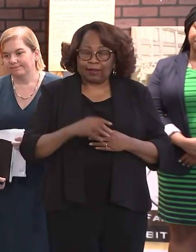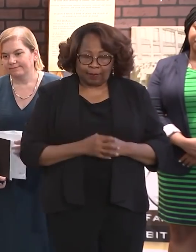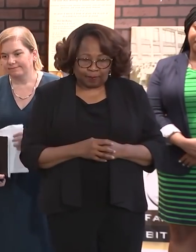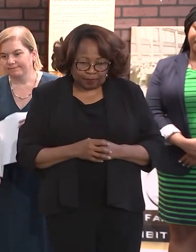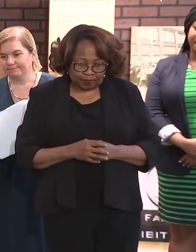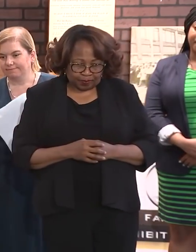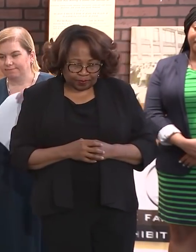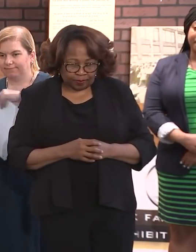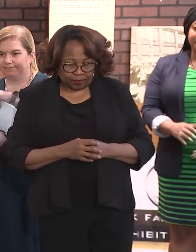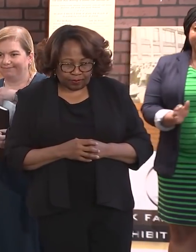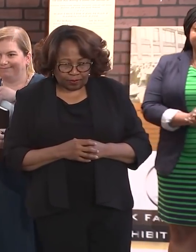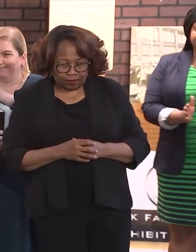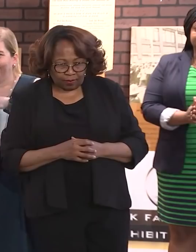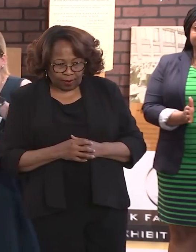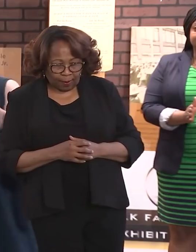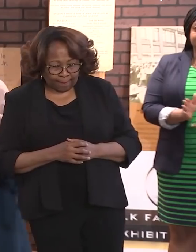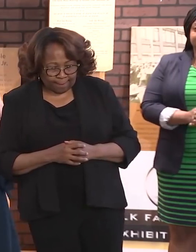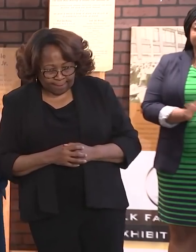podium.